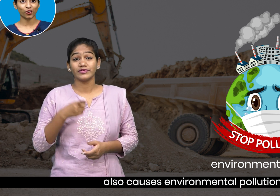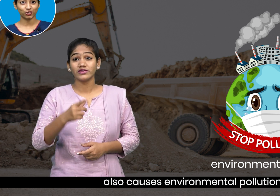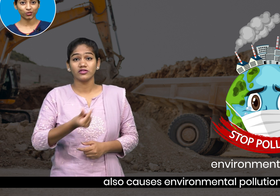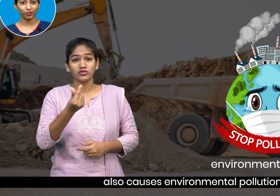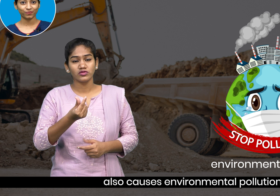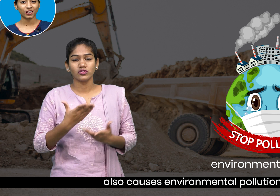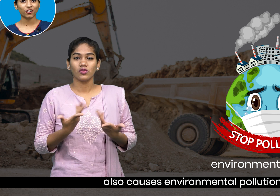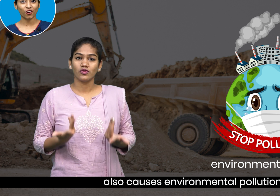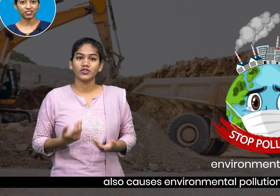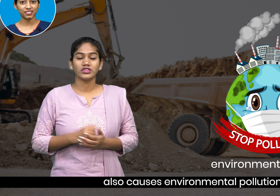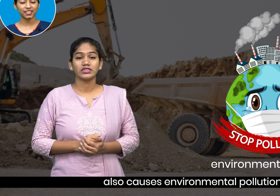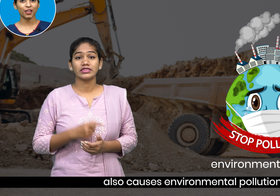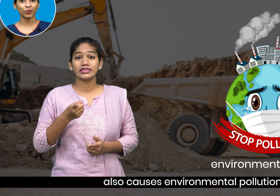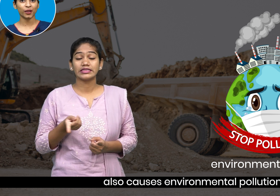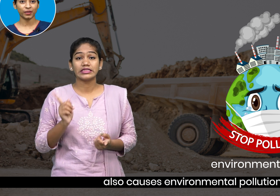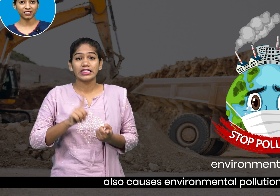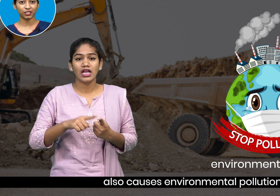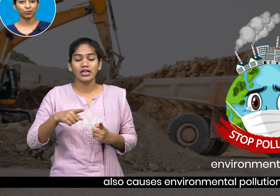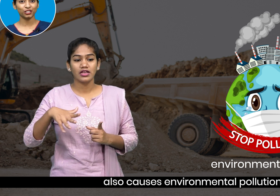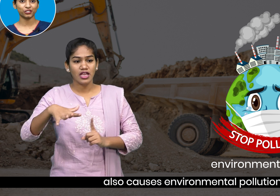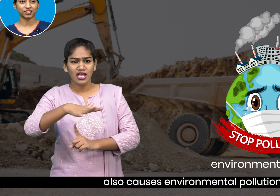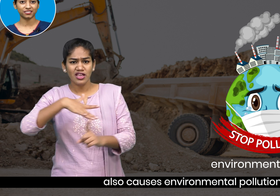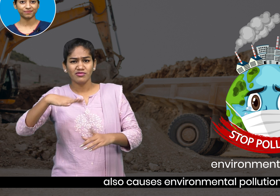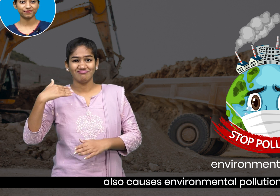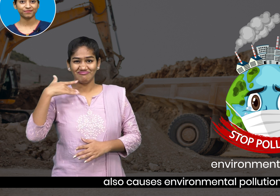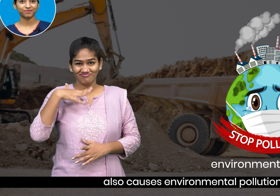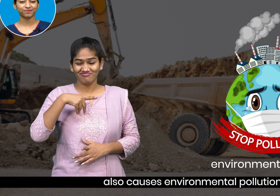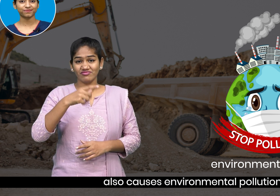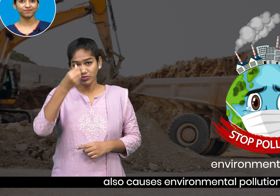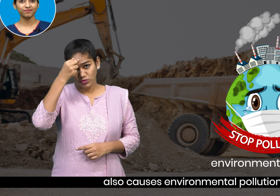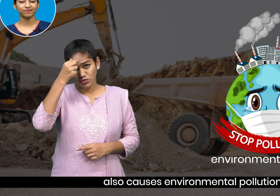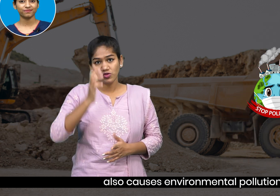use also causes environmental pollution.